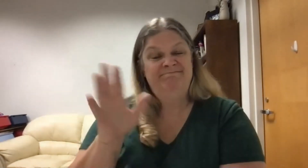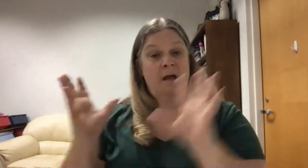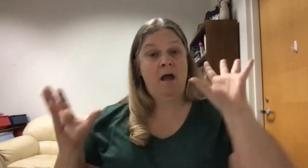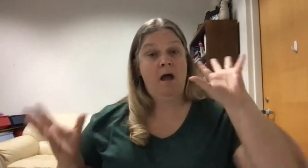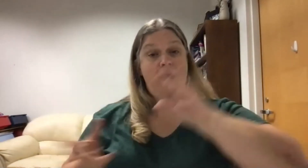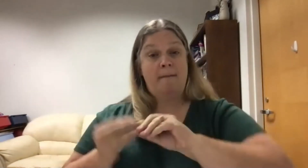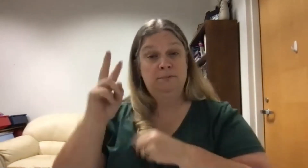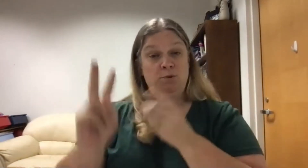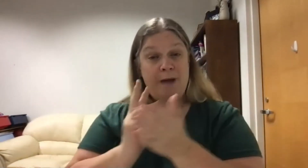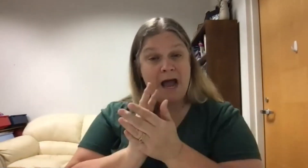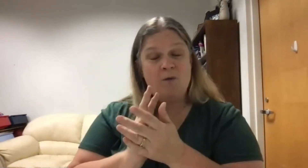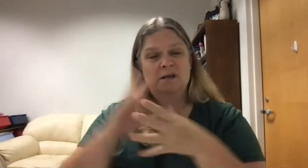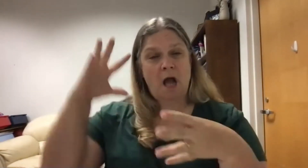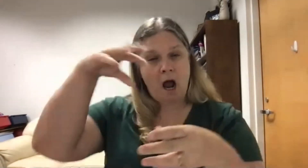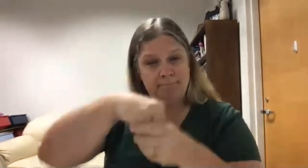well.